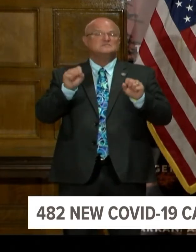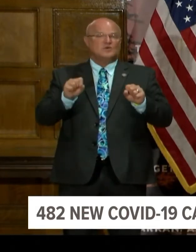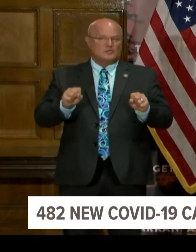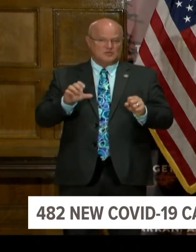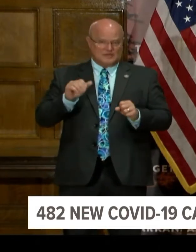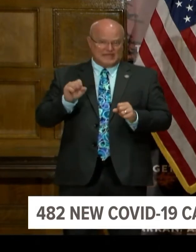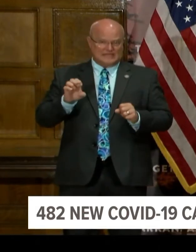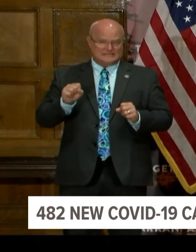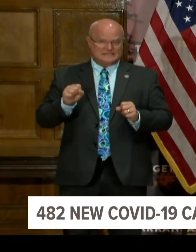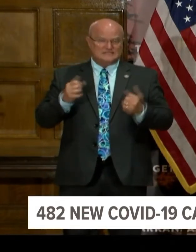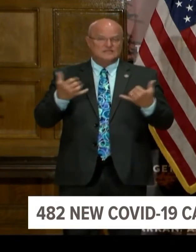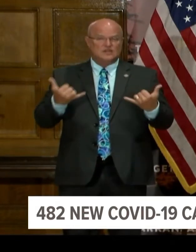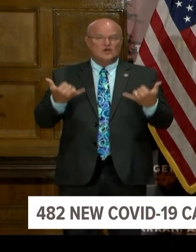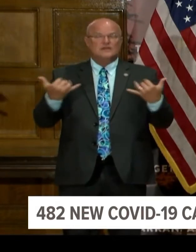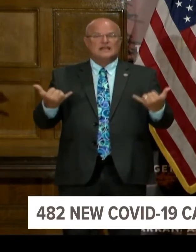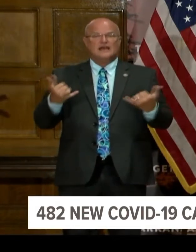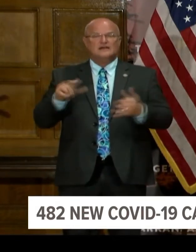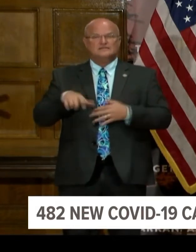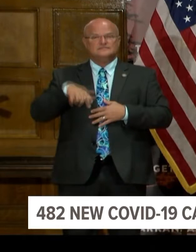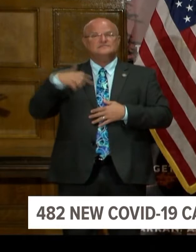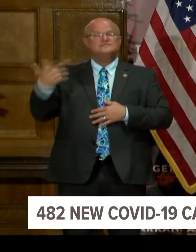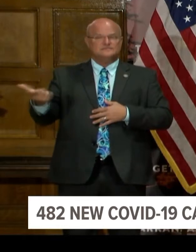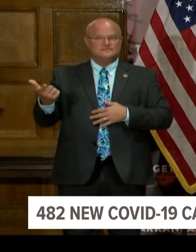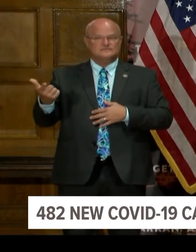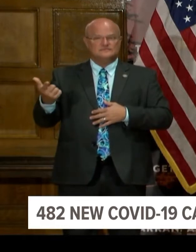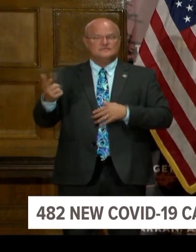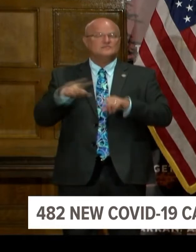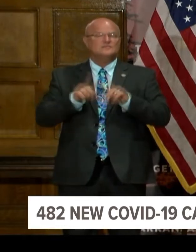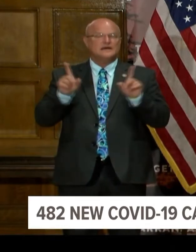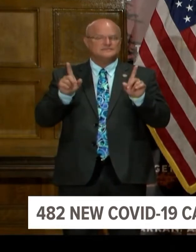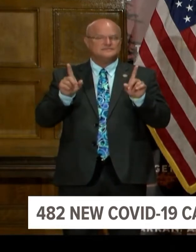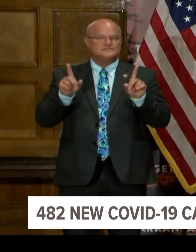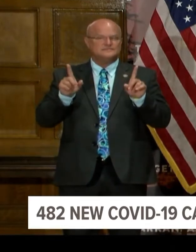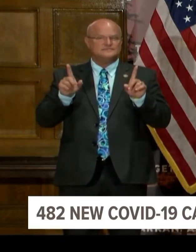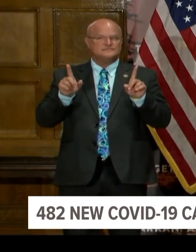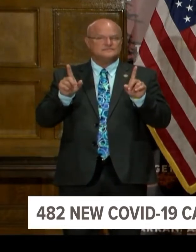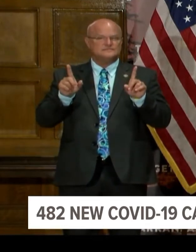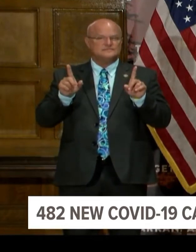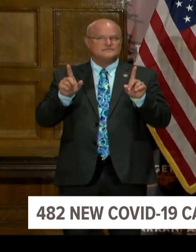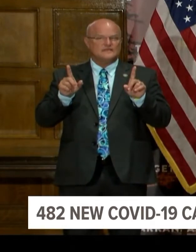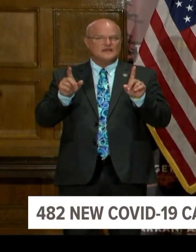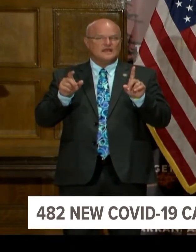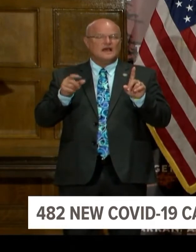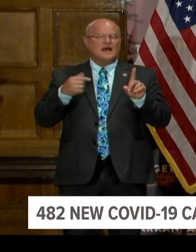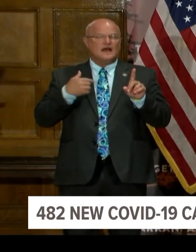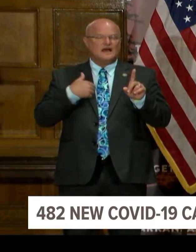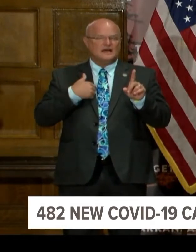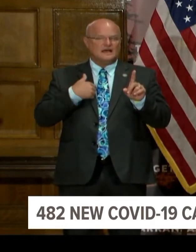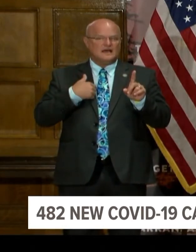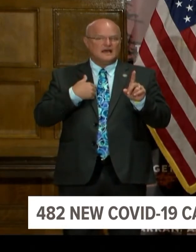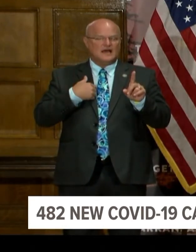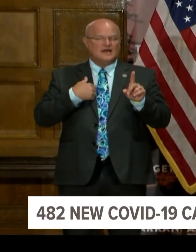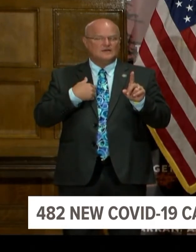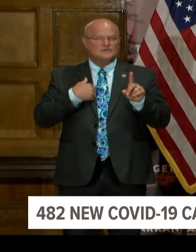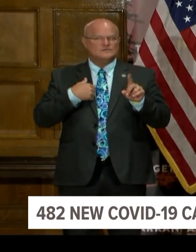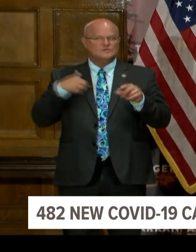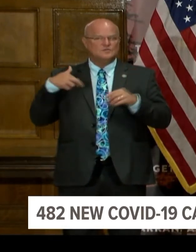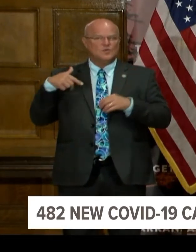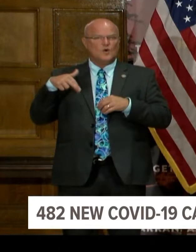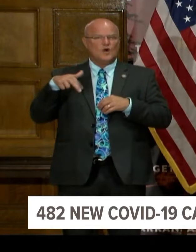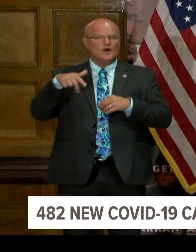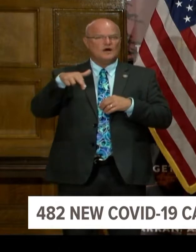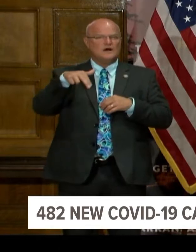cases. So with that, then I'll turn the podium over. But before I wish to do that, as I was walking out the